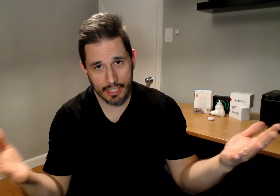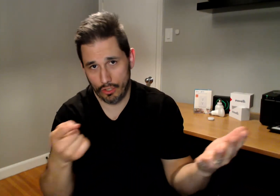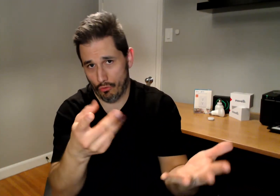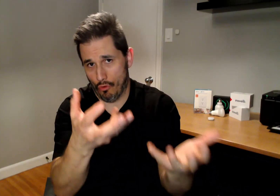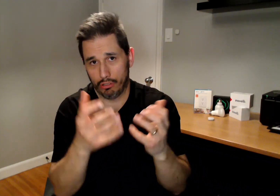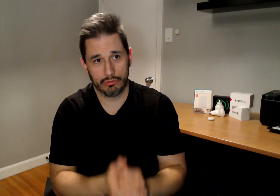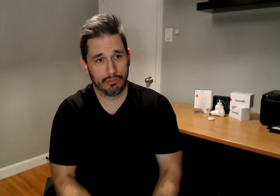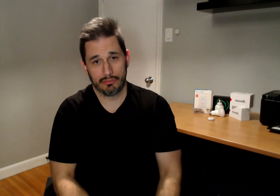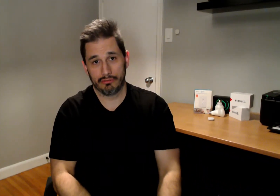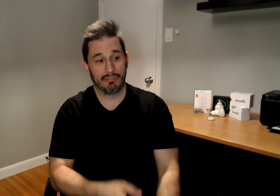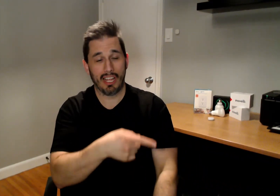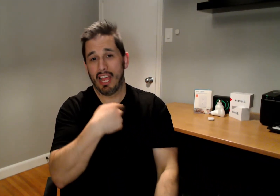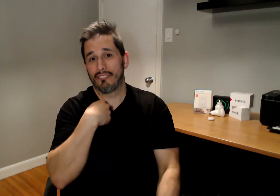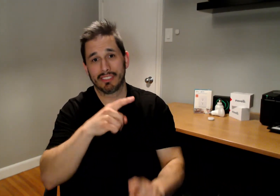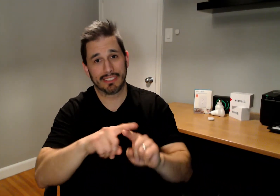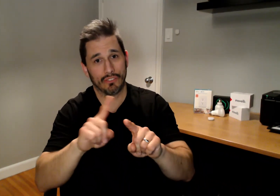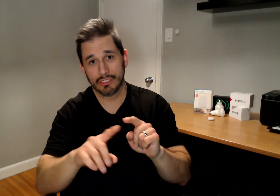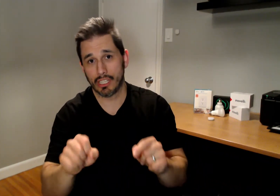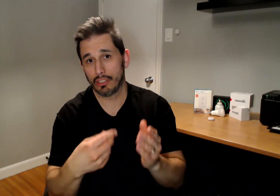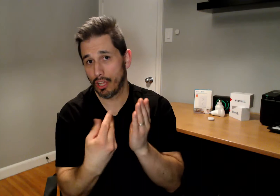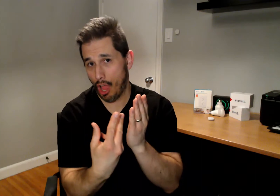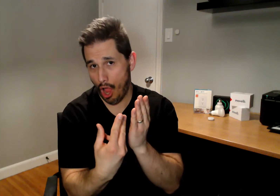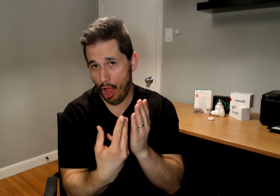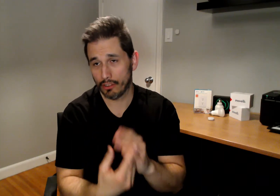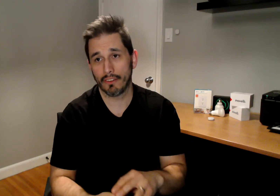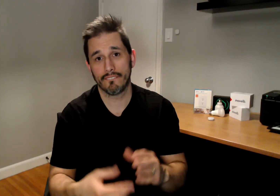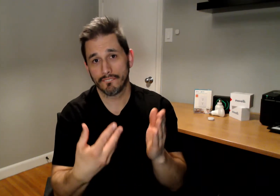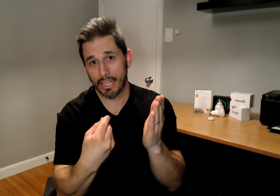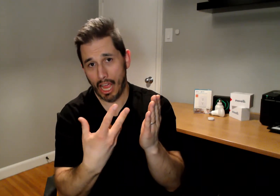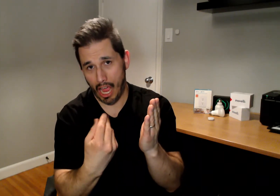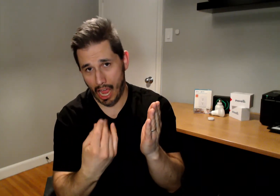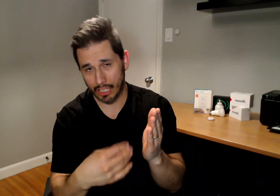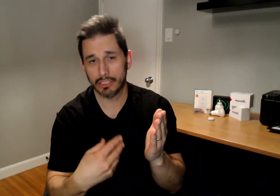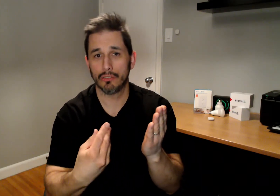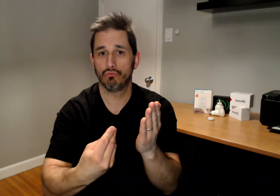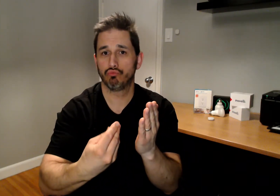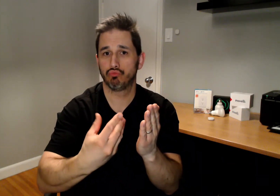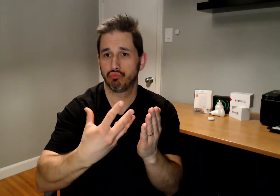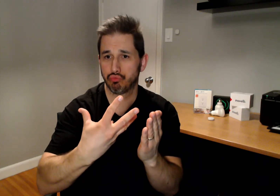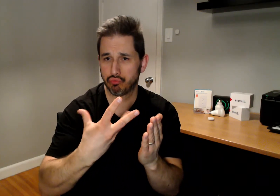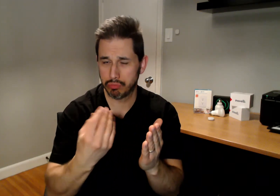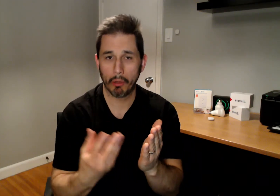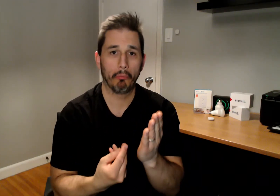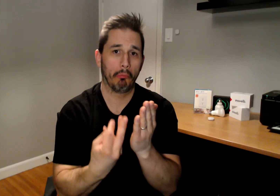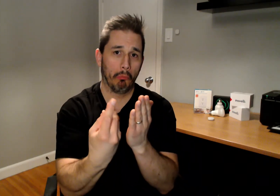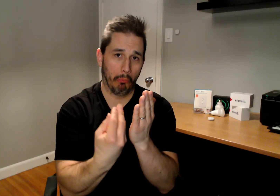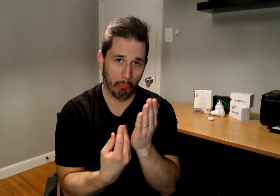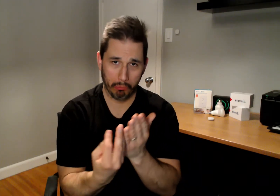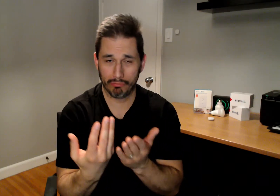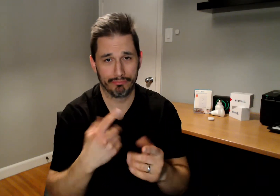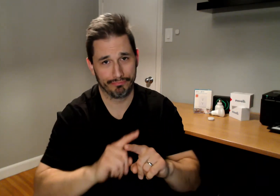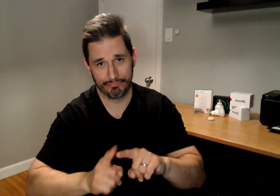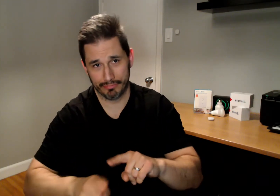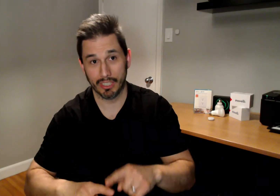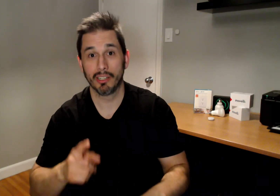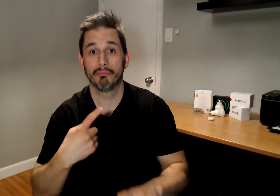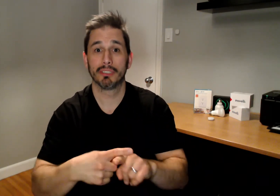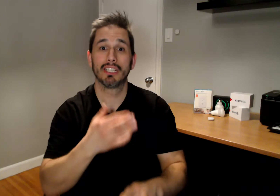And you can set this to any situation that you want. The light can also be regular on and off, fading in and